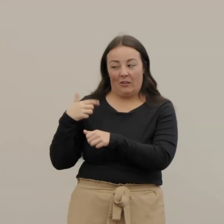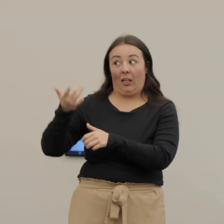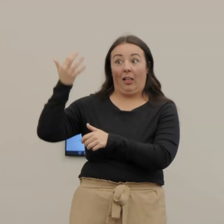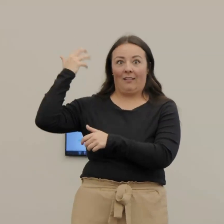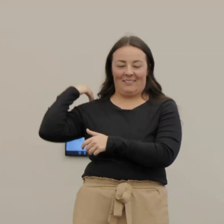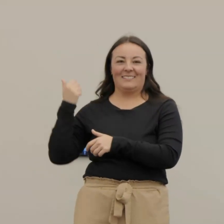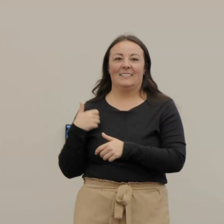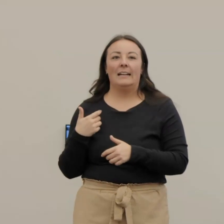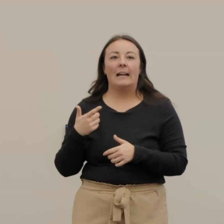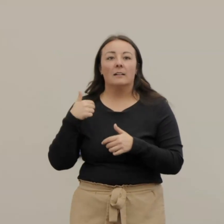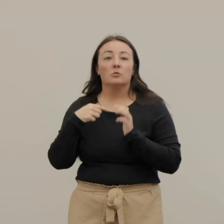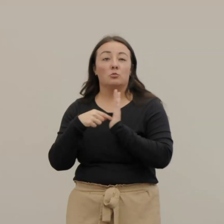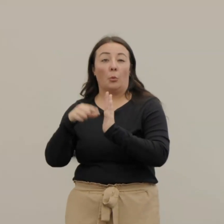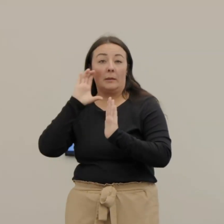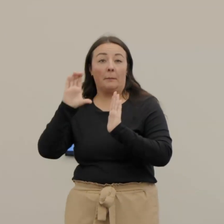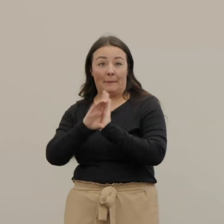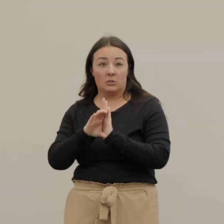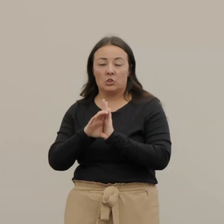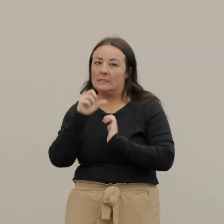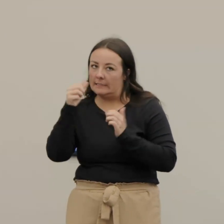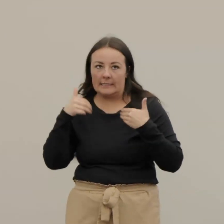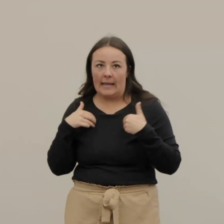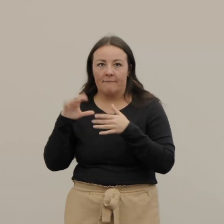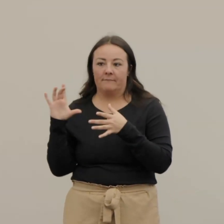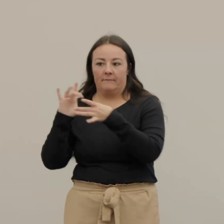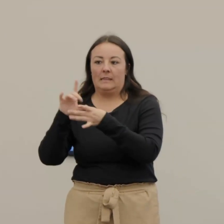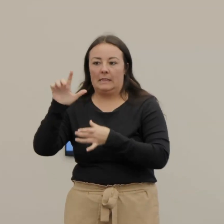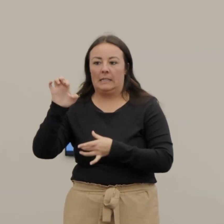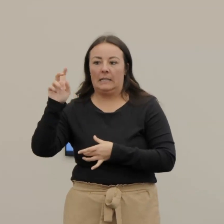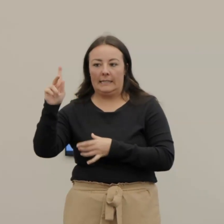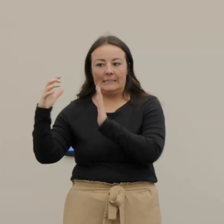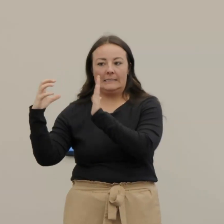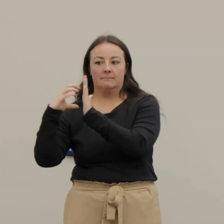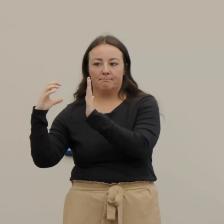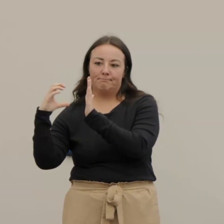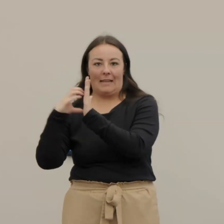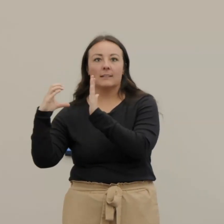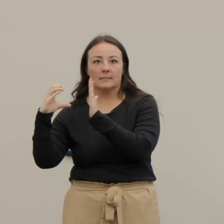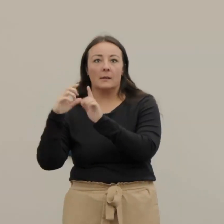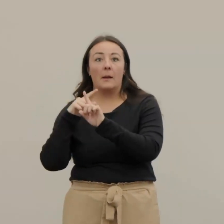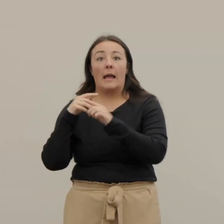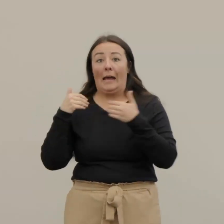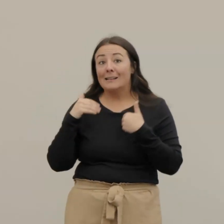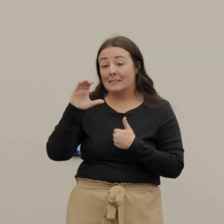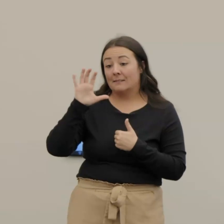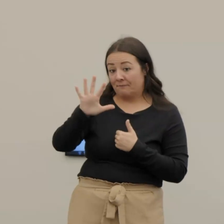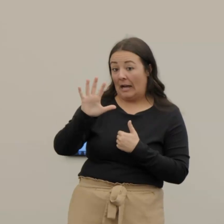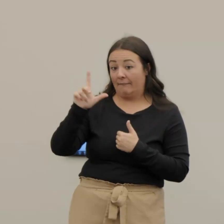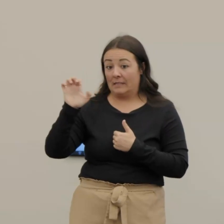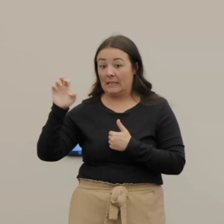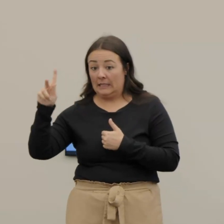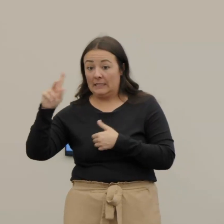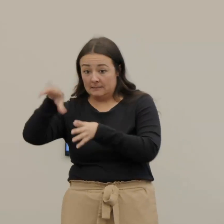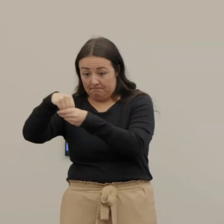That's excluding the link text. It has 5 links, and even though it appears to have some